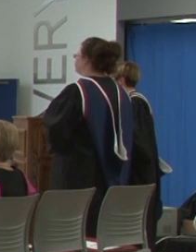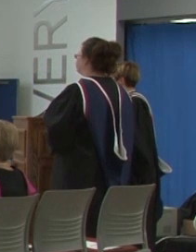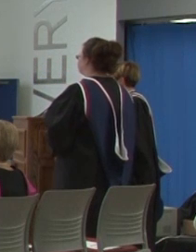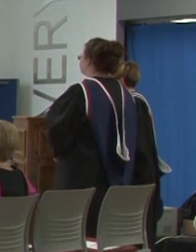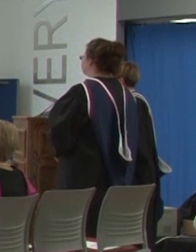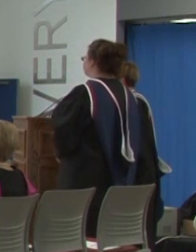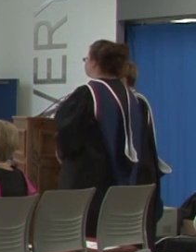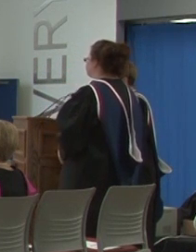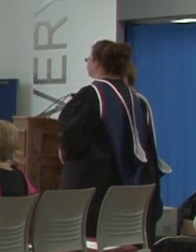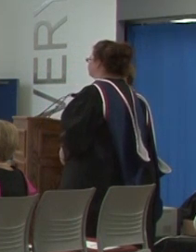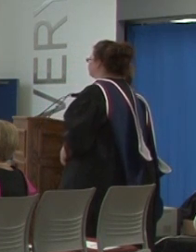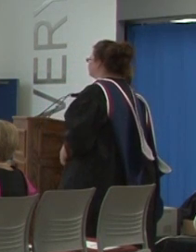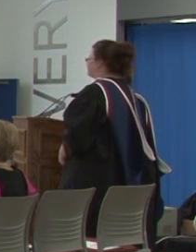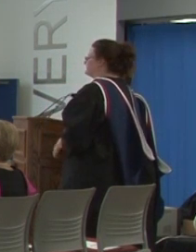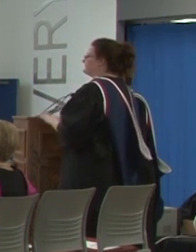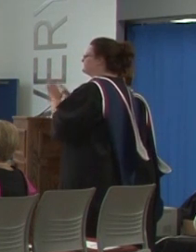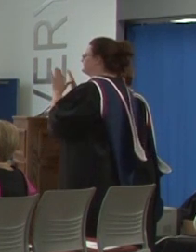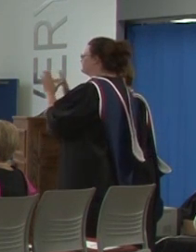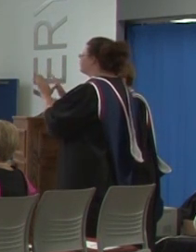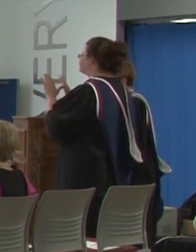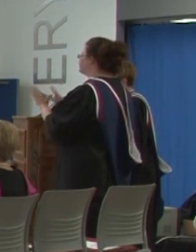This is phenomenal.